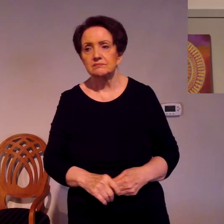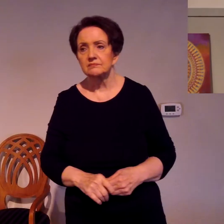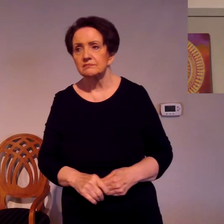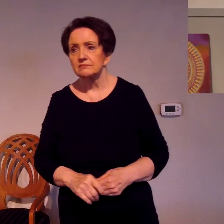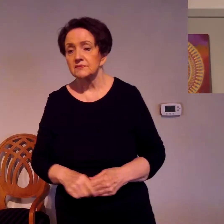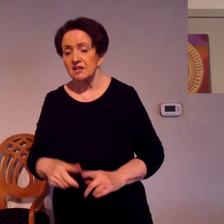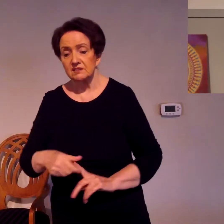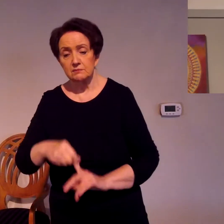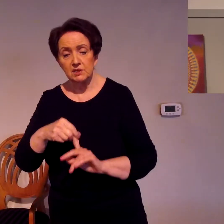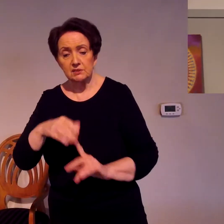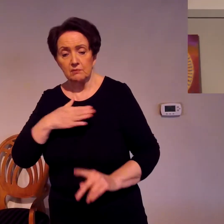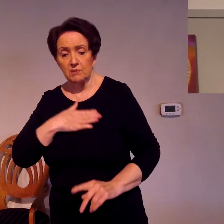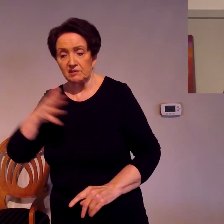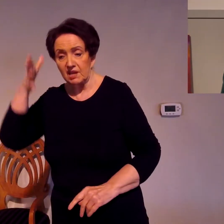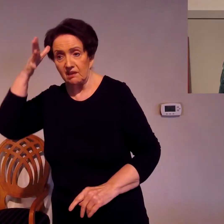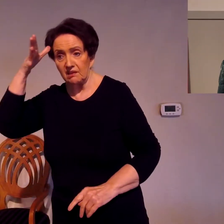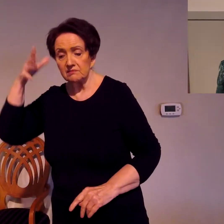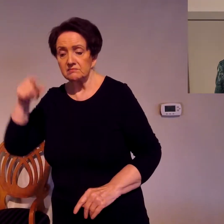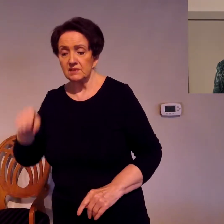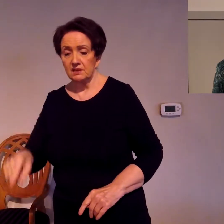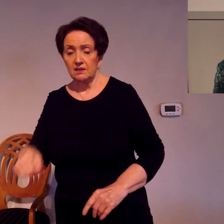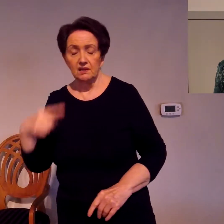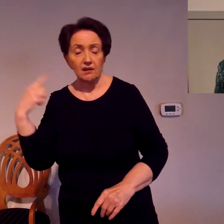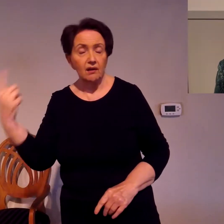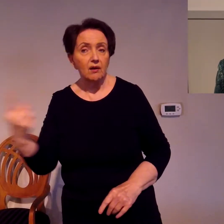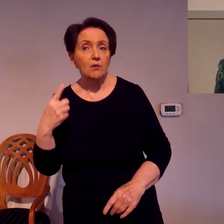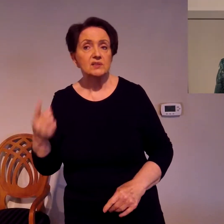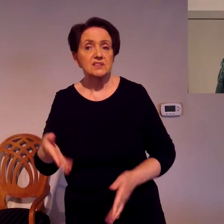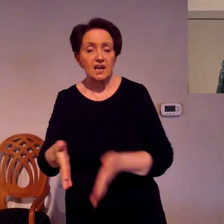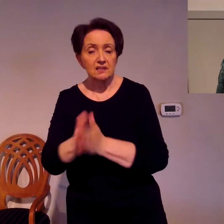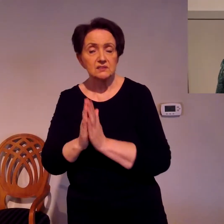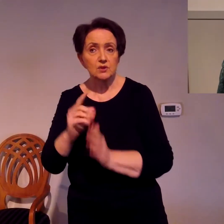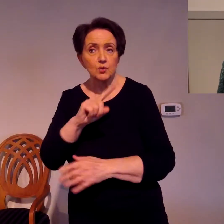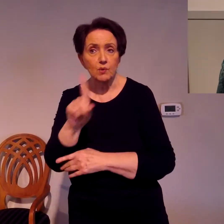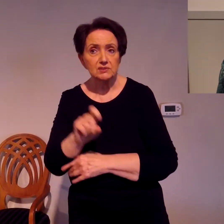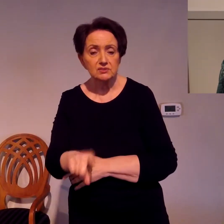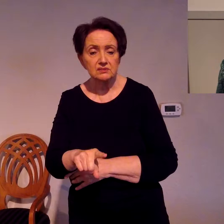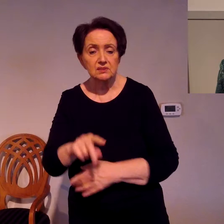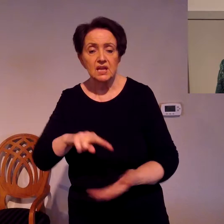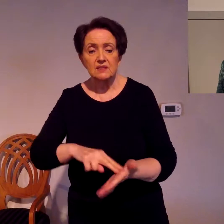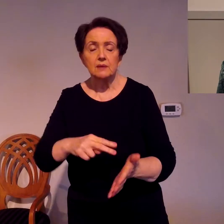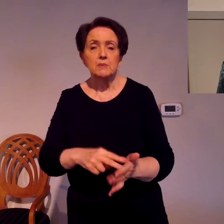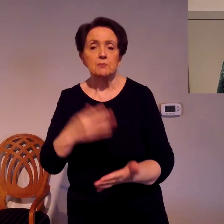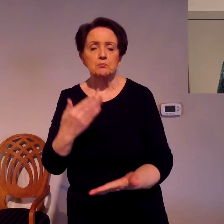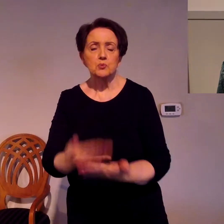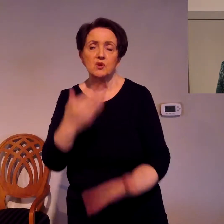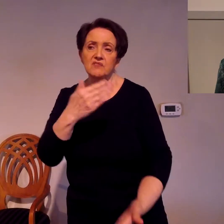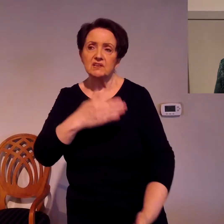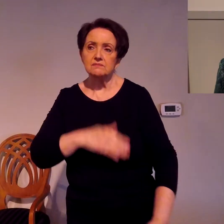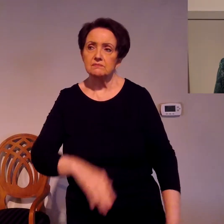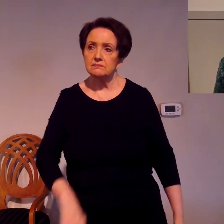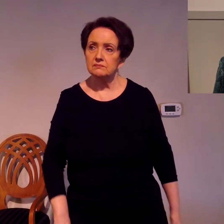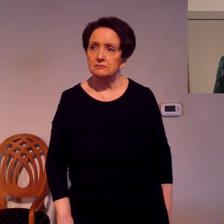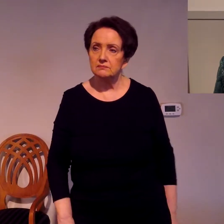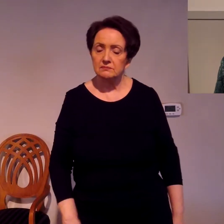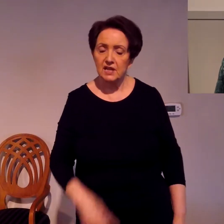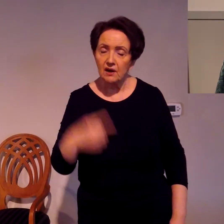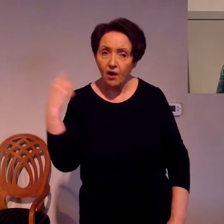my father always asked me questions and it always meant prove it, right? His question, always came with a prove it,